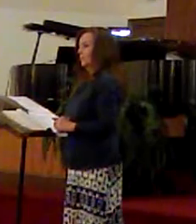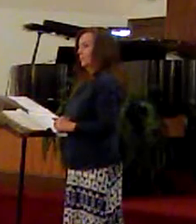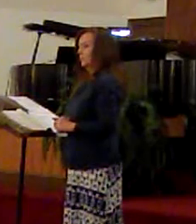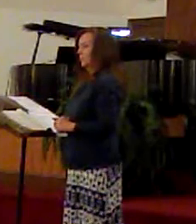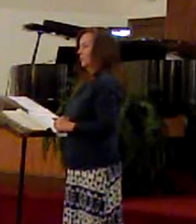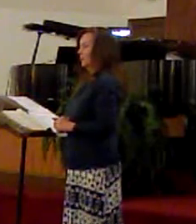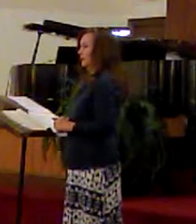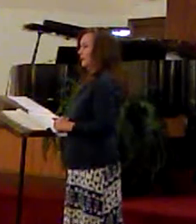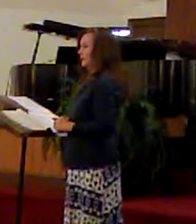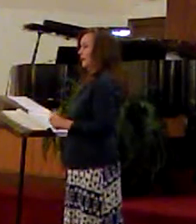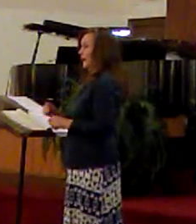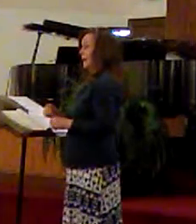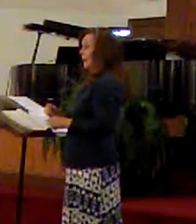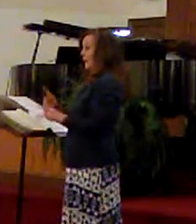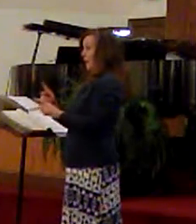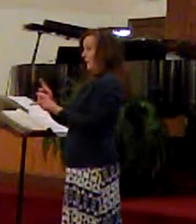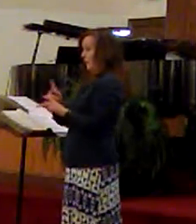Christian, be careful.